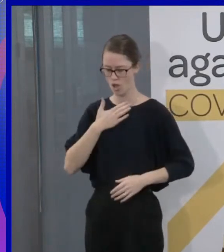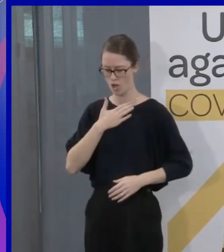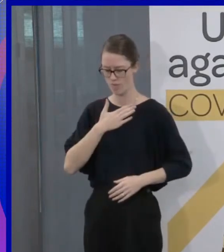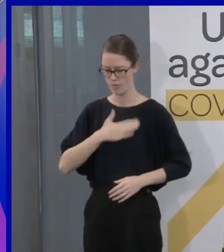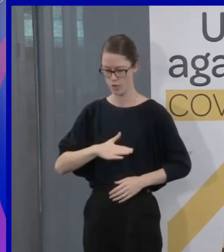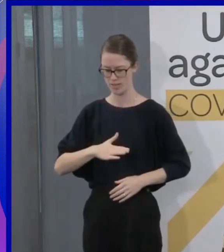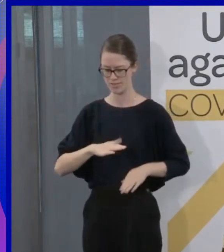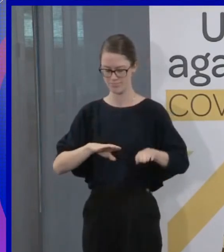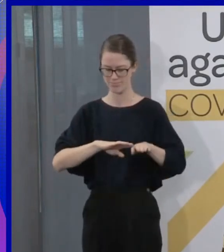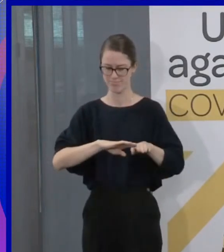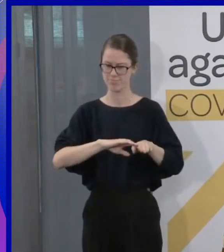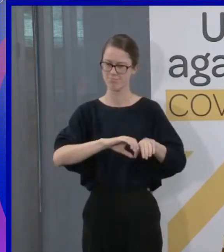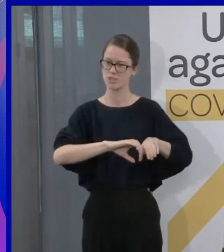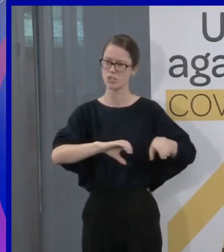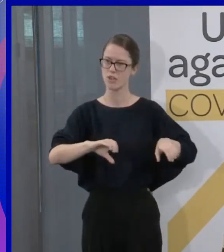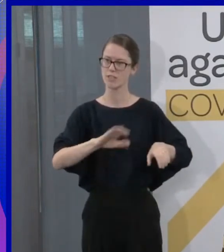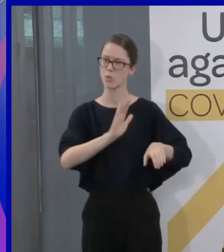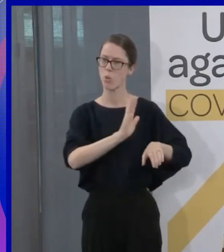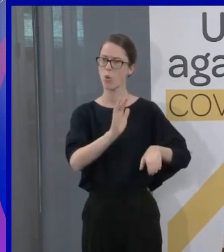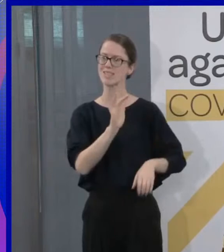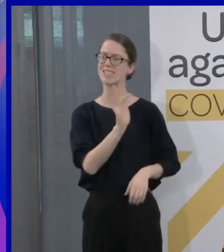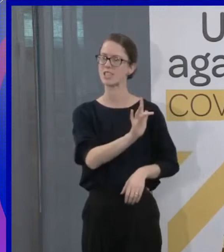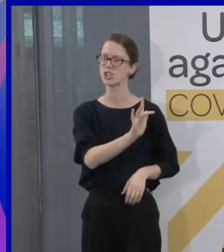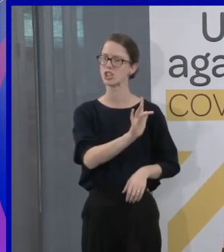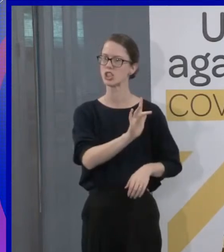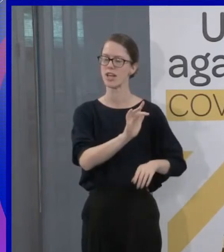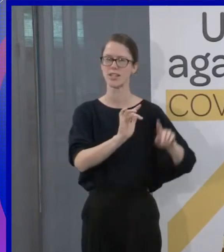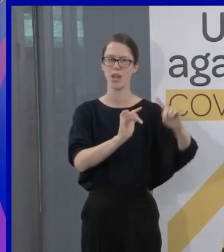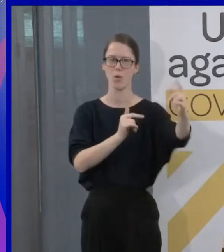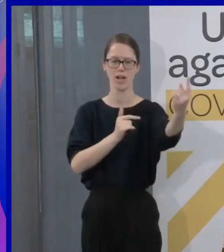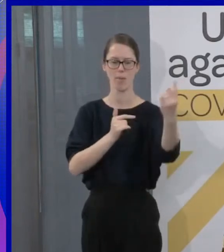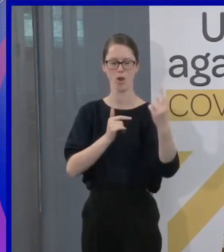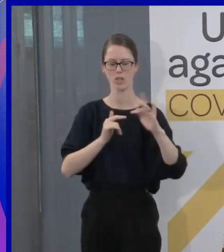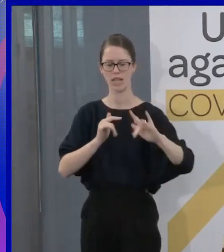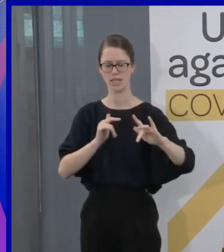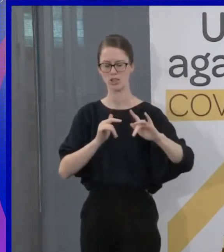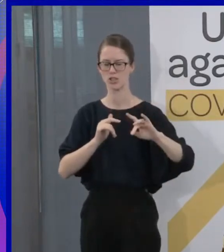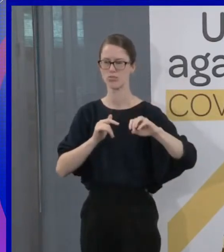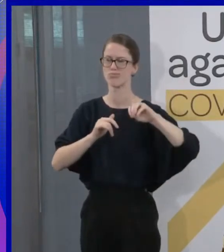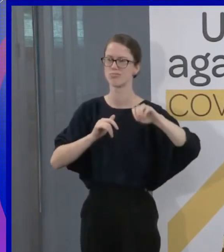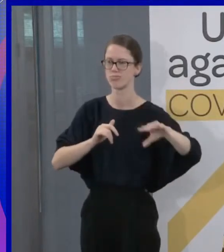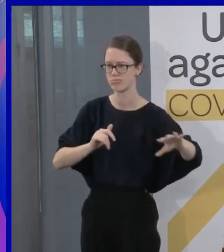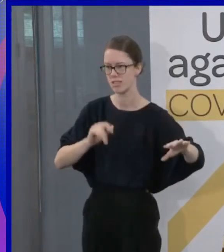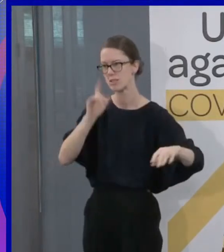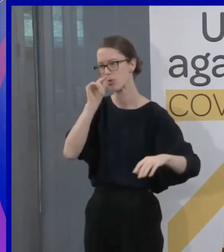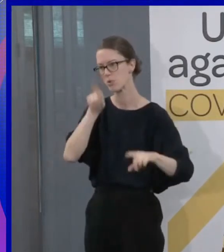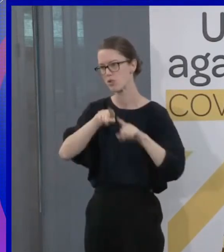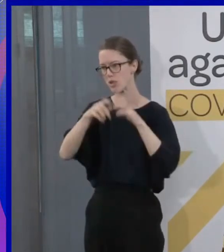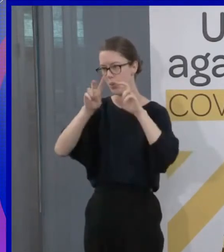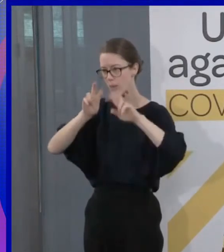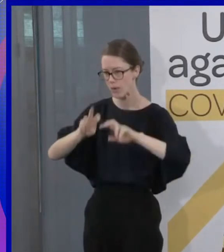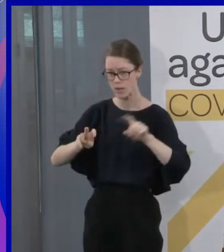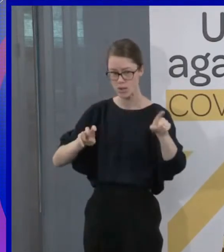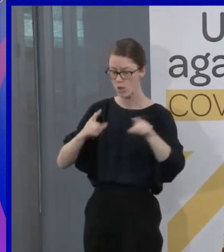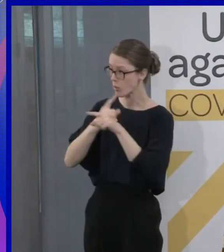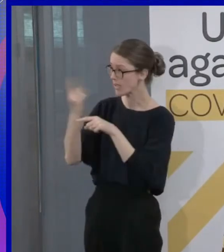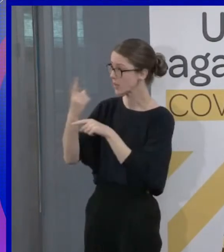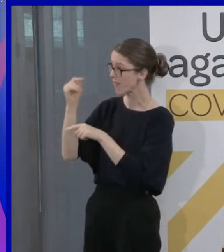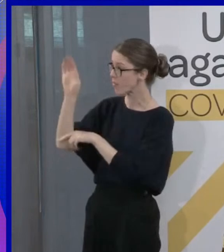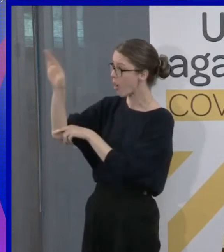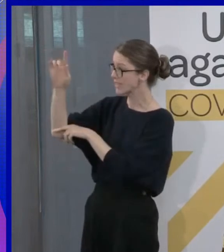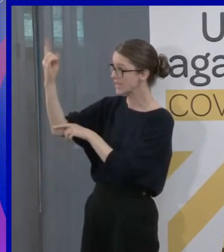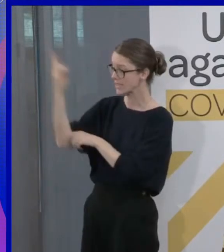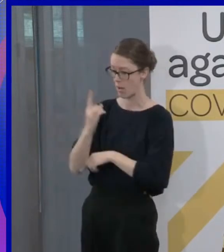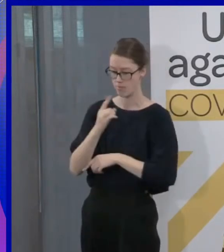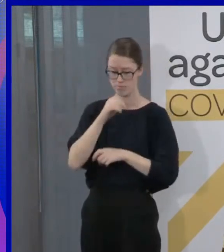human to a contamination of a surface to human, and this is what we're trying to find out. So that's somebody from another country